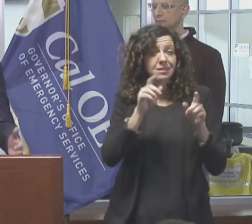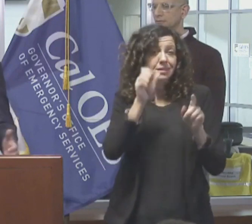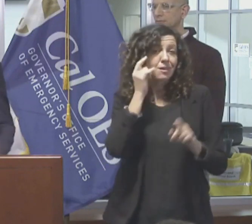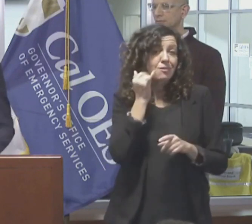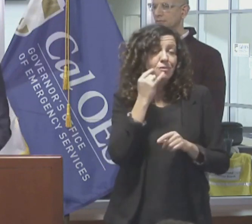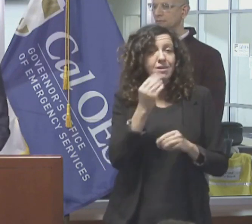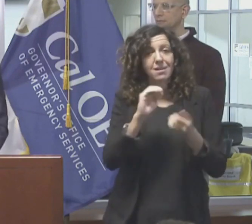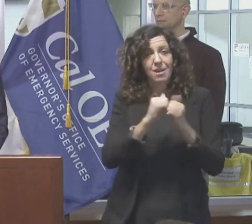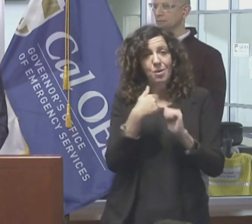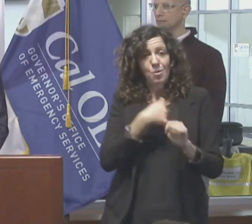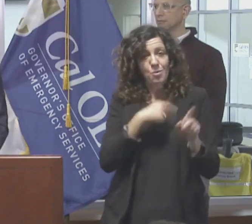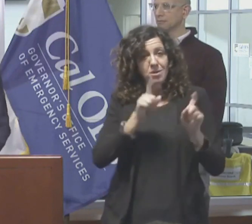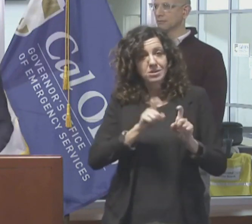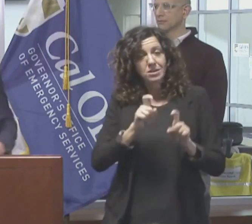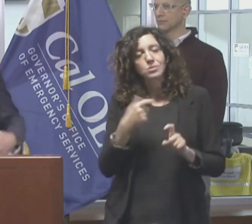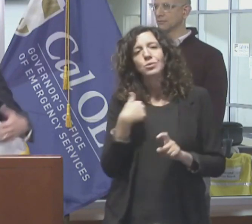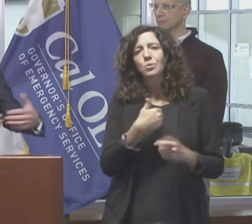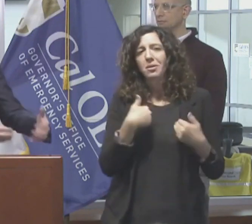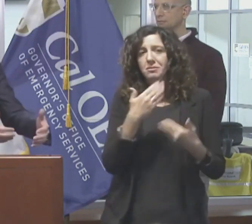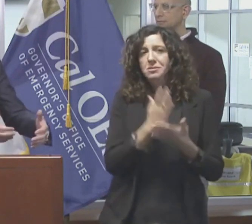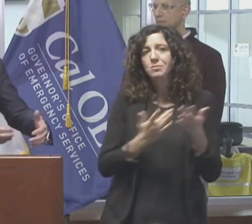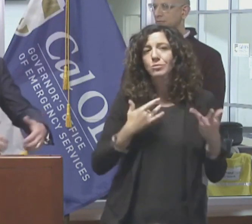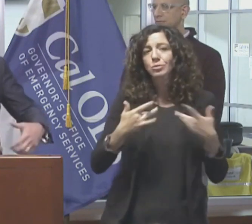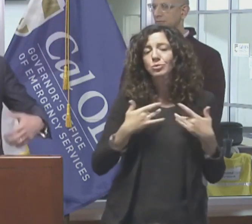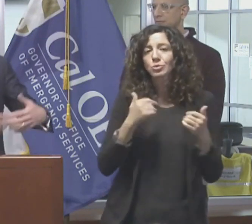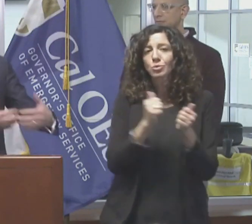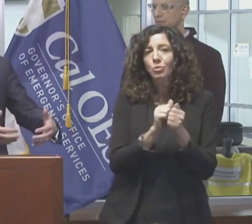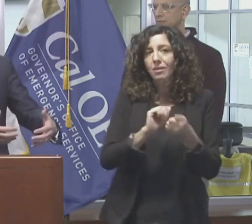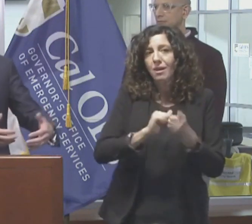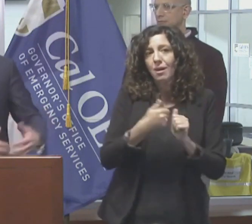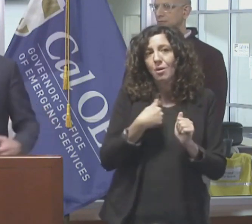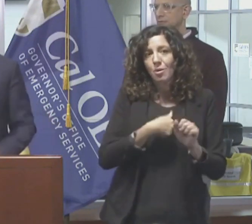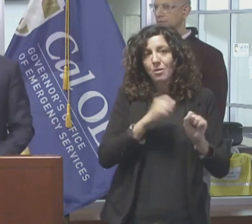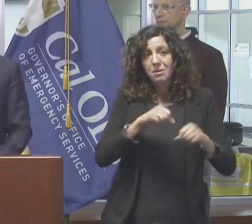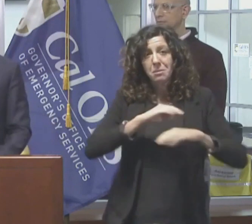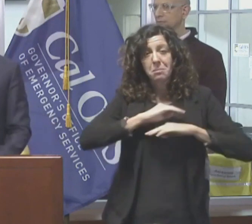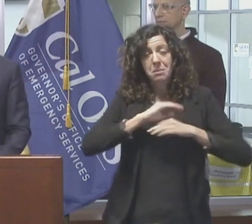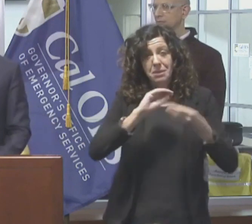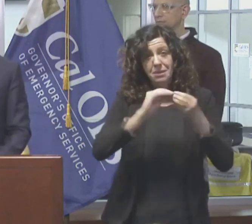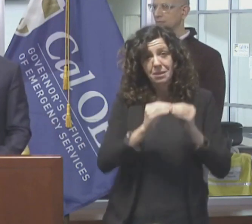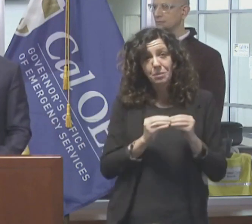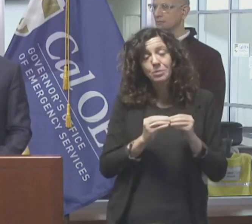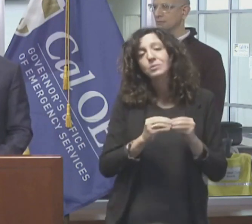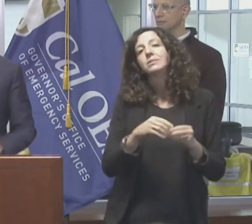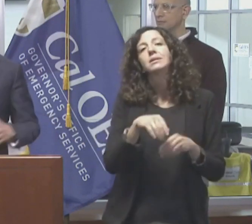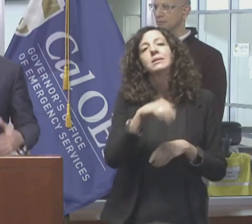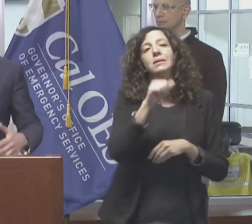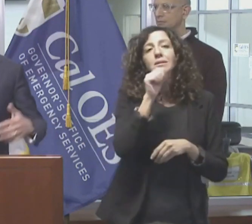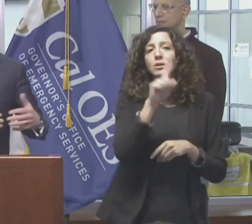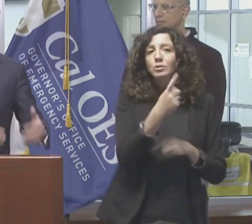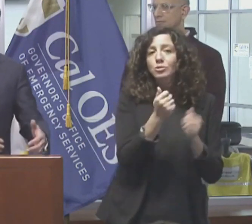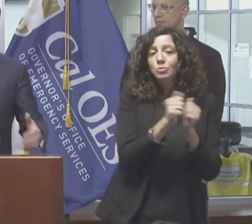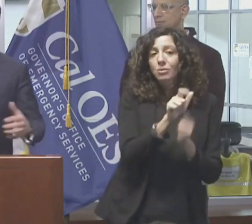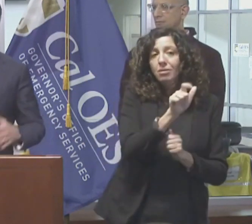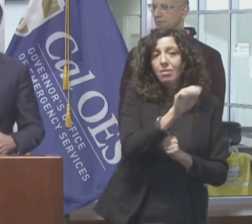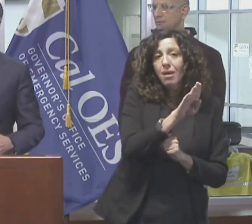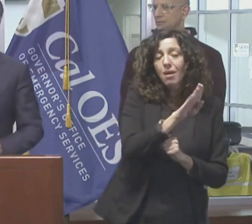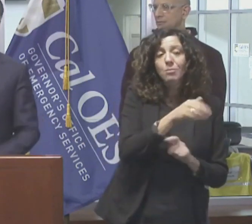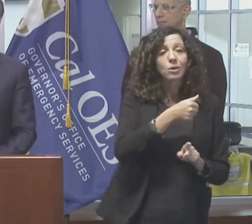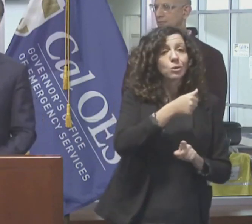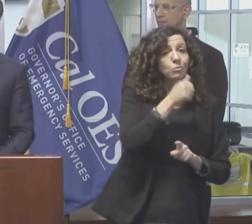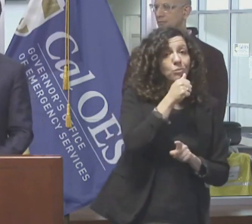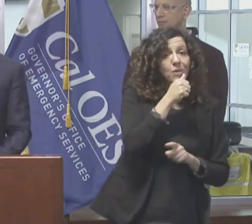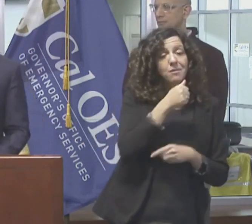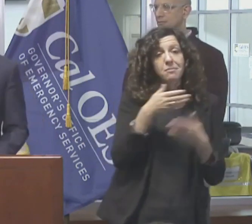some capacity concerns, not only on the diagnostic side, on the back end with the labs, both private, public,